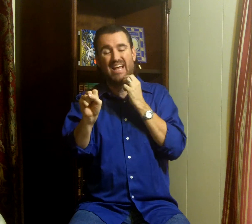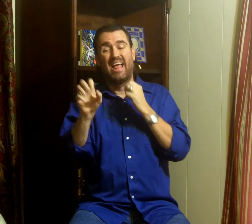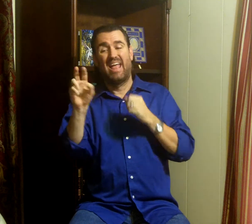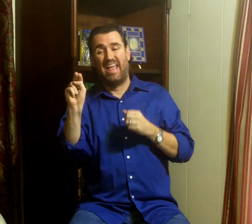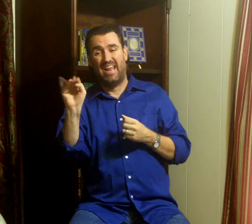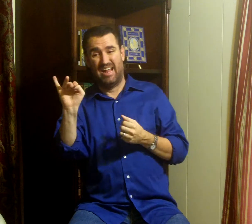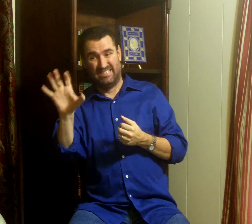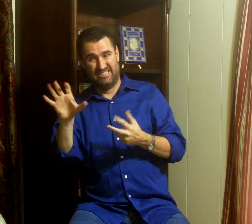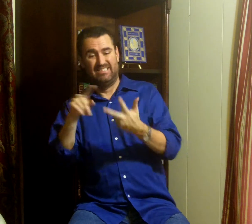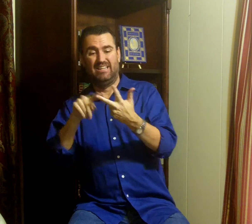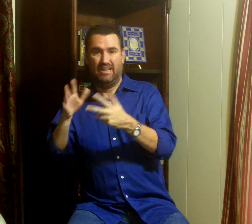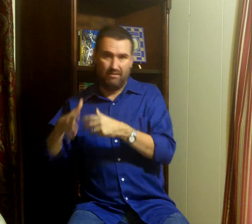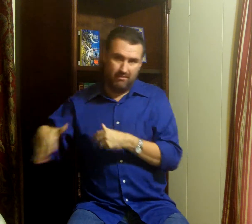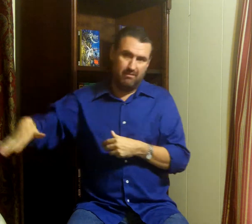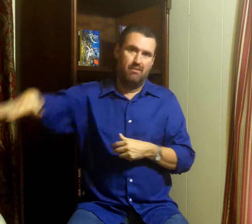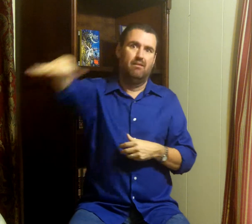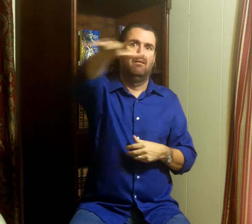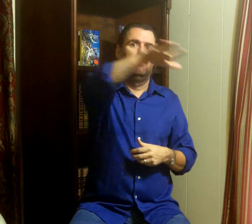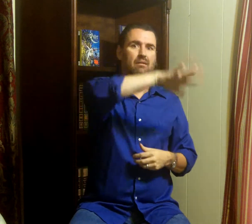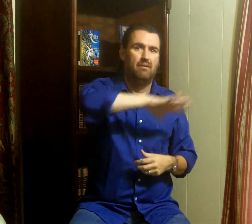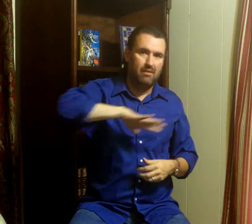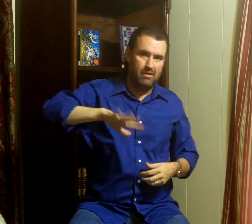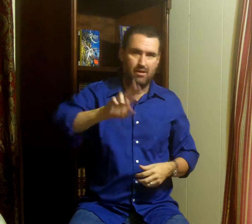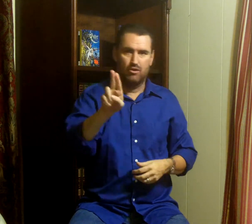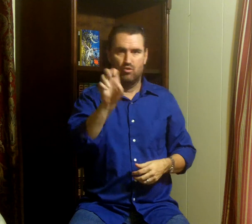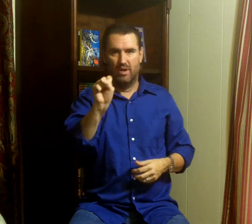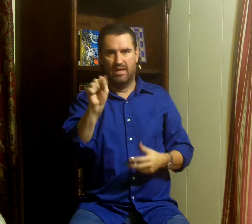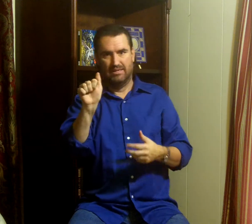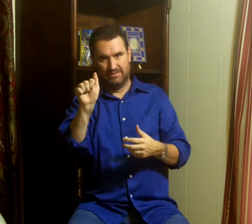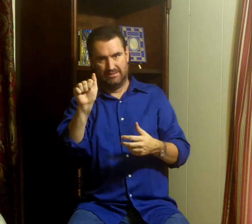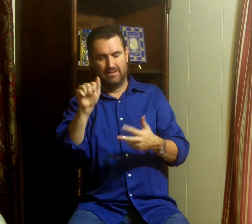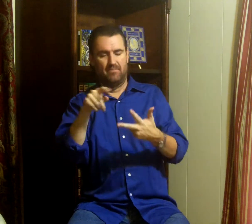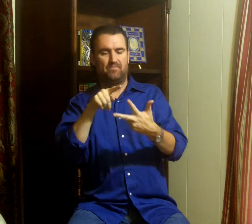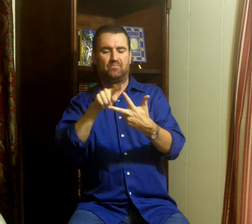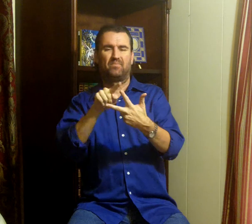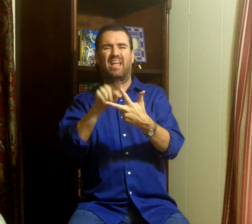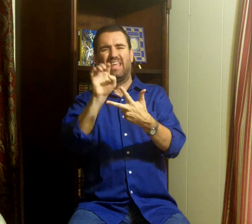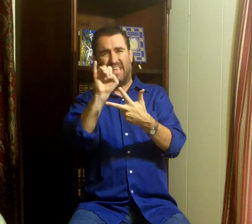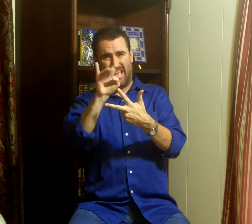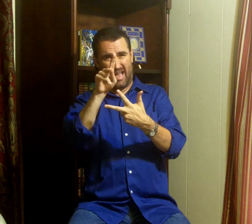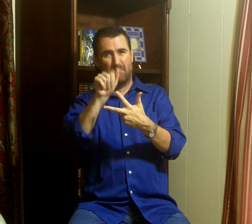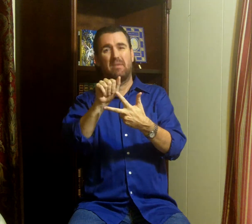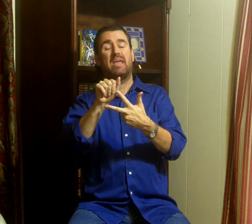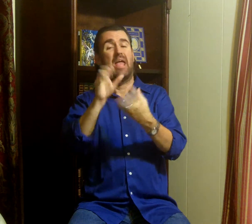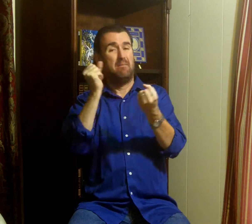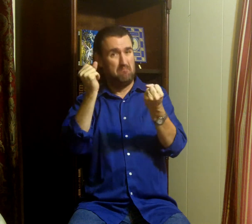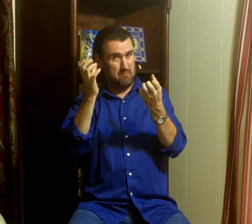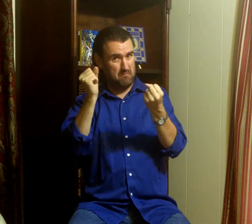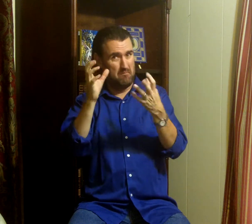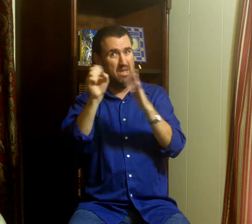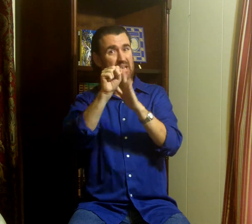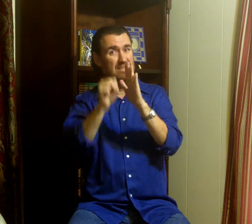of the states. The EIPA is getting accepted in more and more states, partly because of its connection to